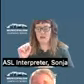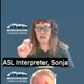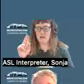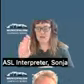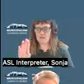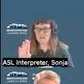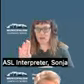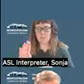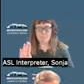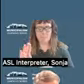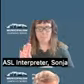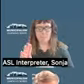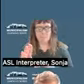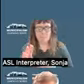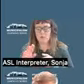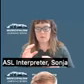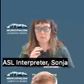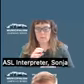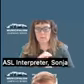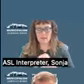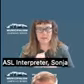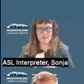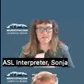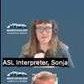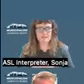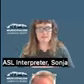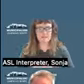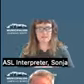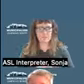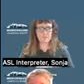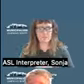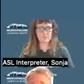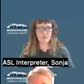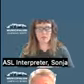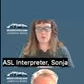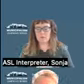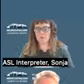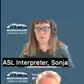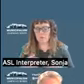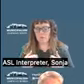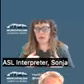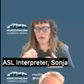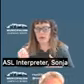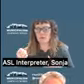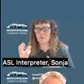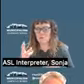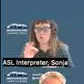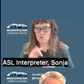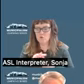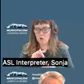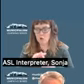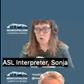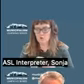all of our decisions are generally made by consensus although we have had a couple of votes where we require a super